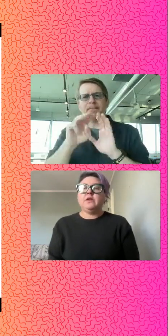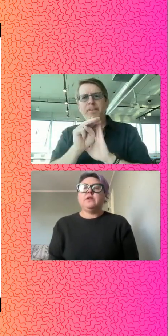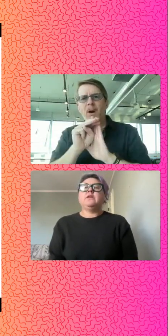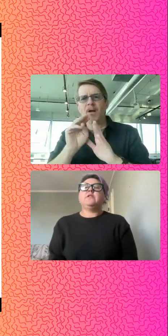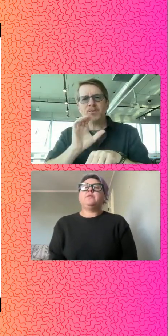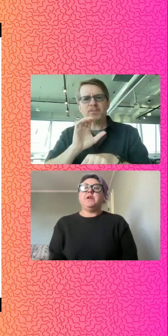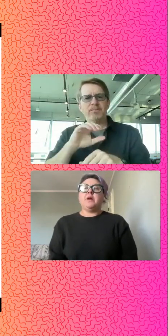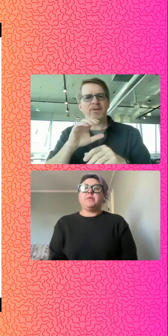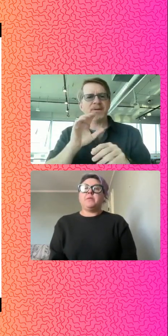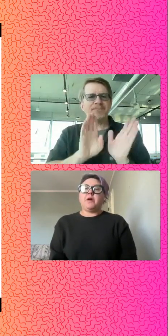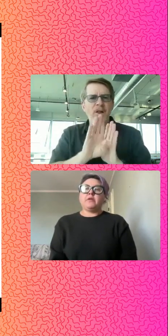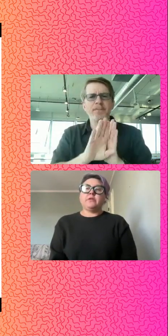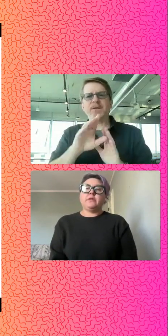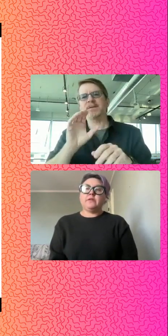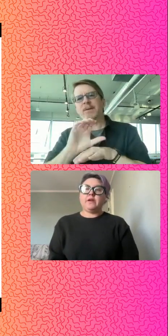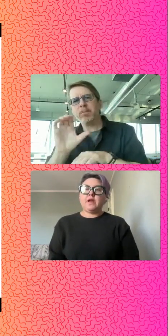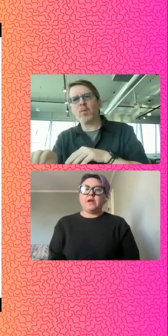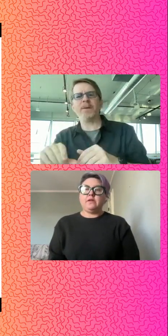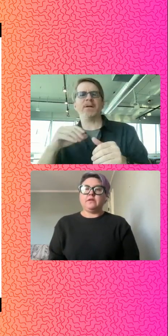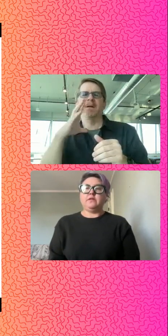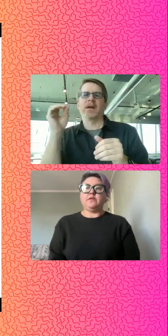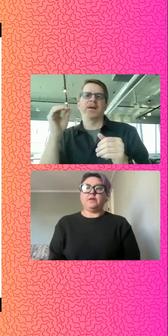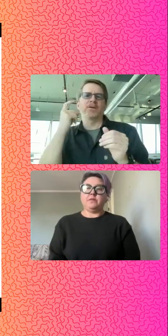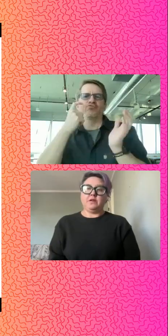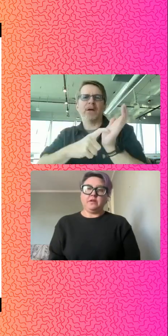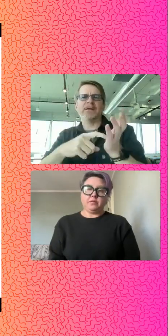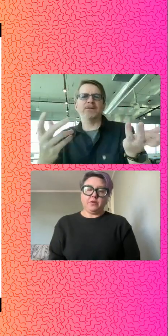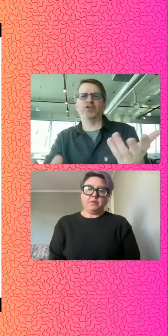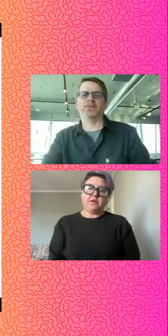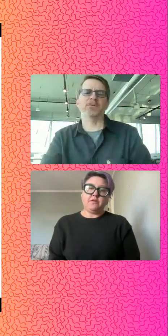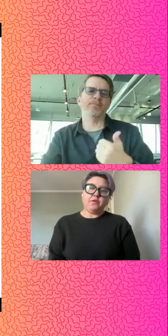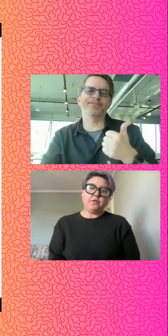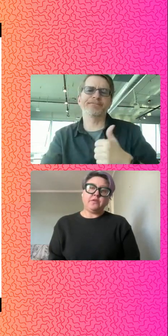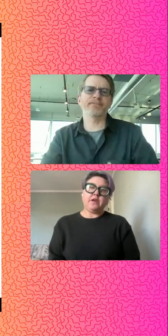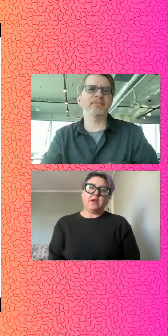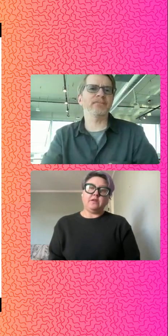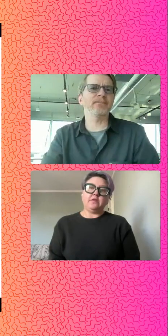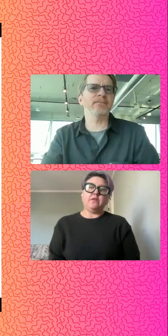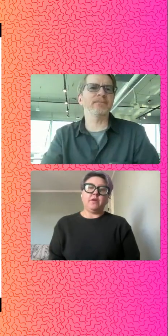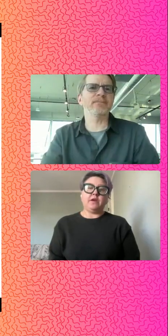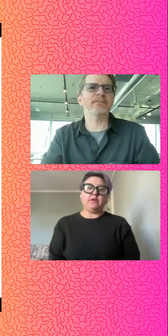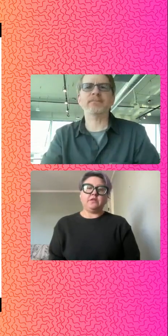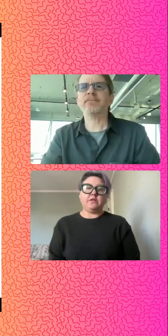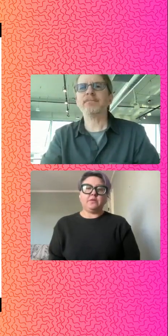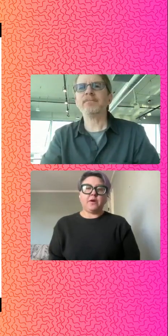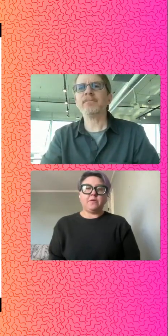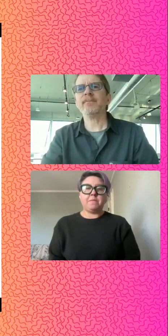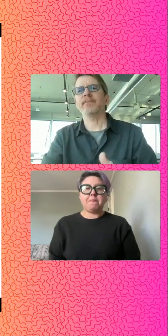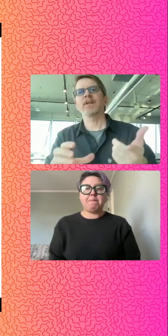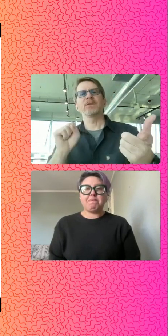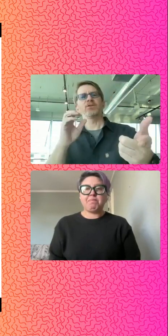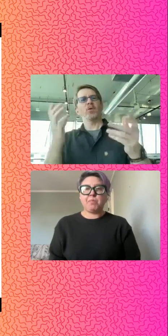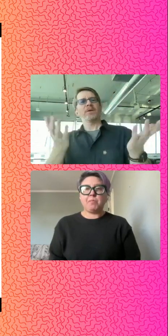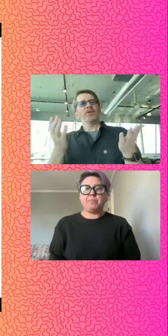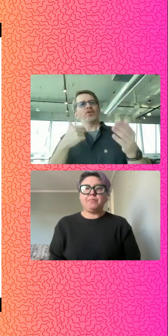to speed up models and development and deployment of those and the recognition as